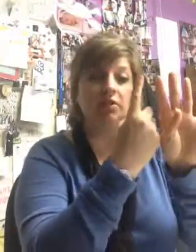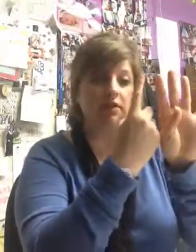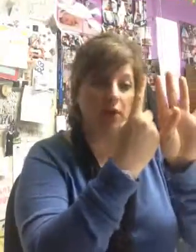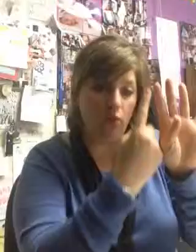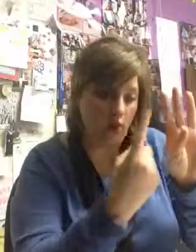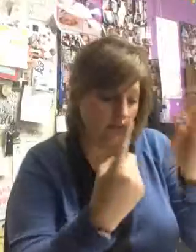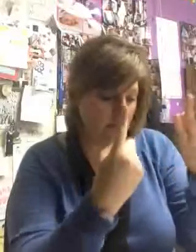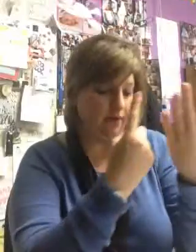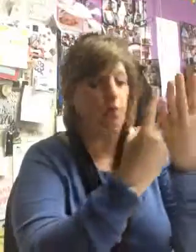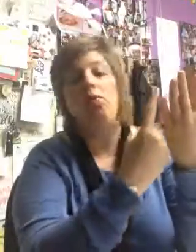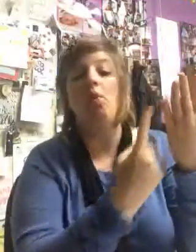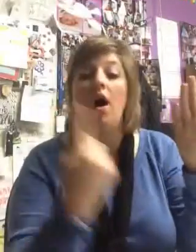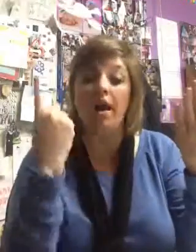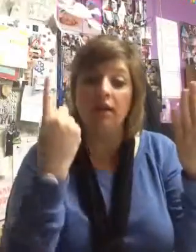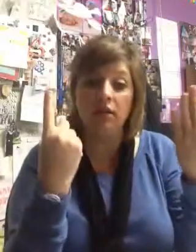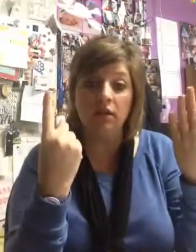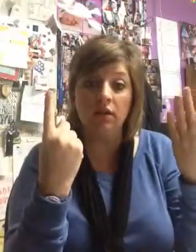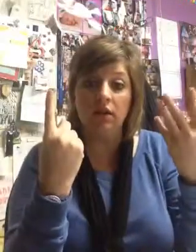would say 1.